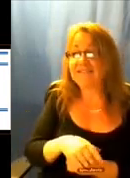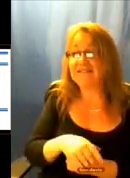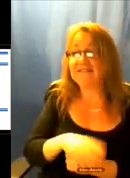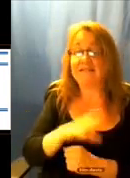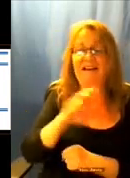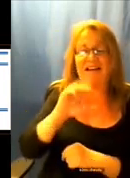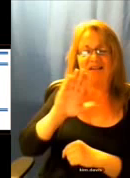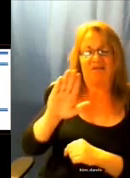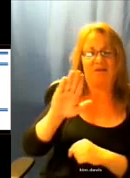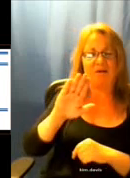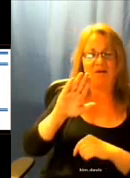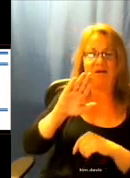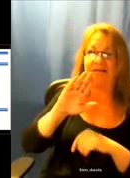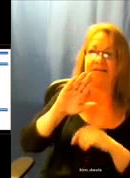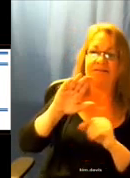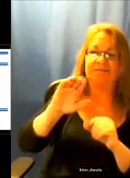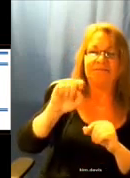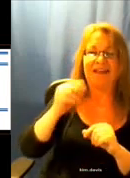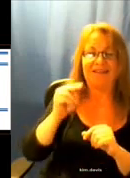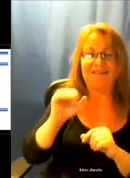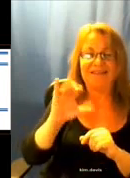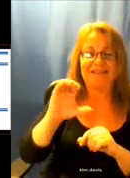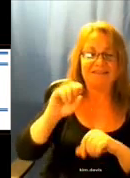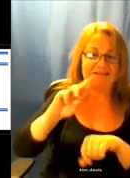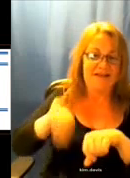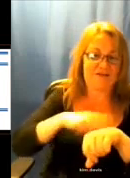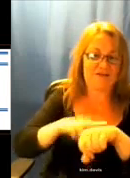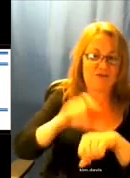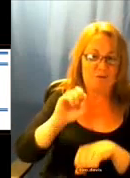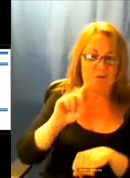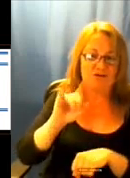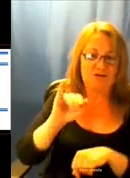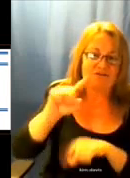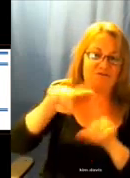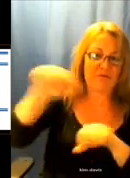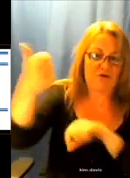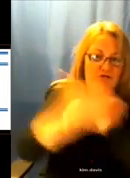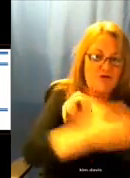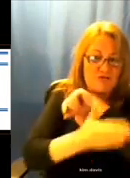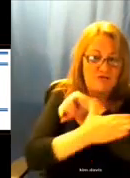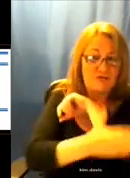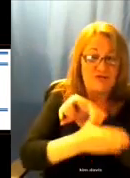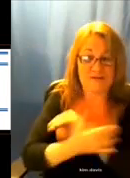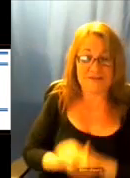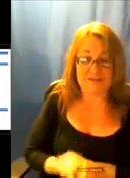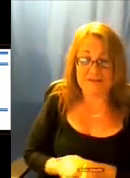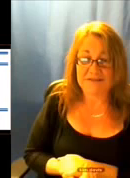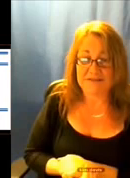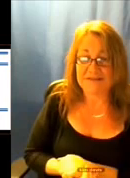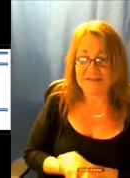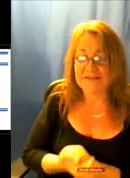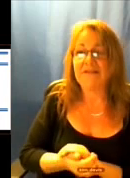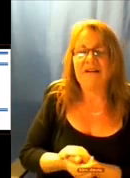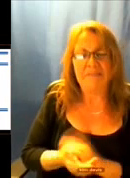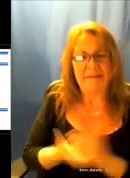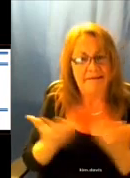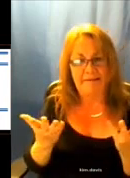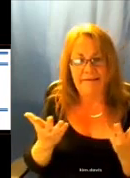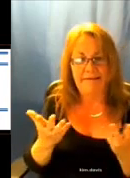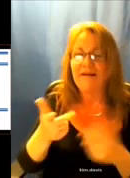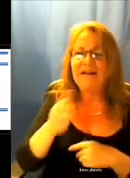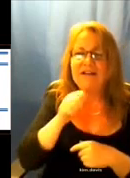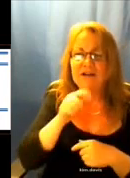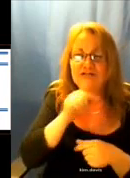religion, sex, and national orientation. meaning if you're from